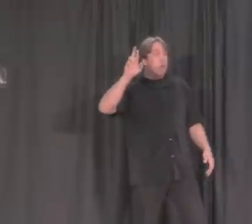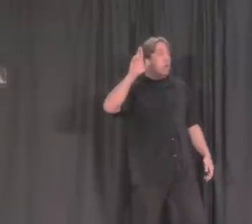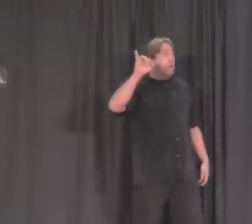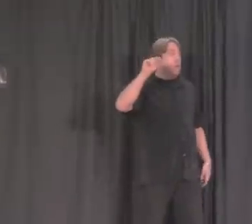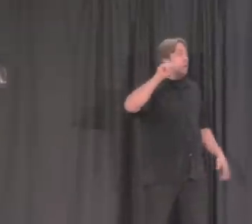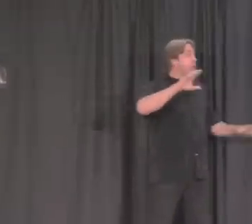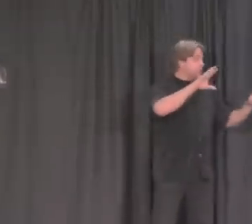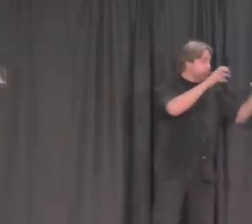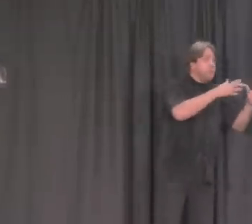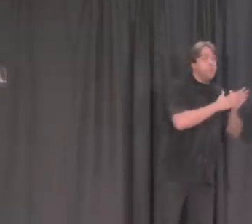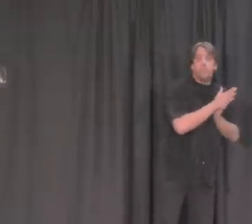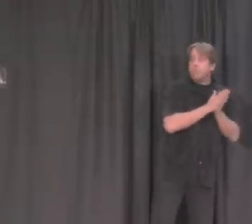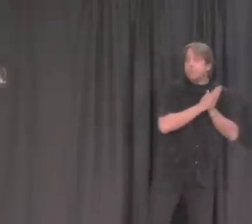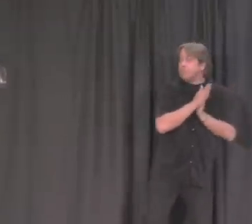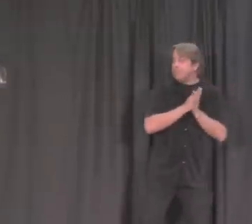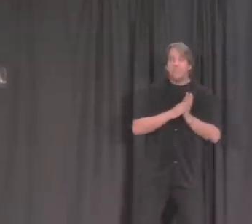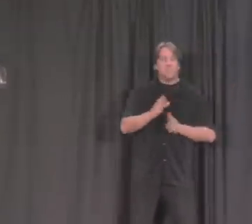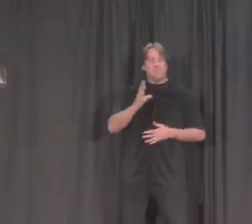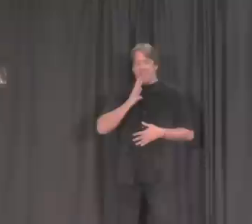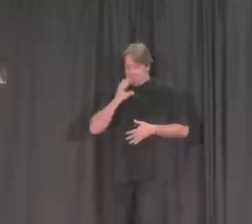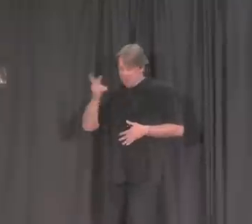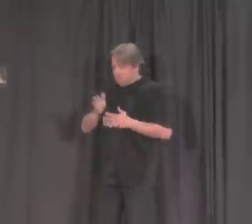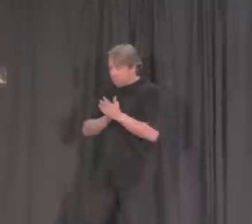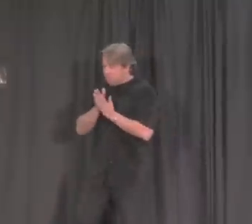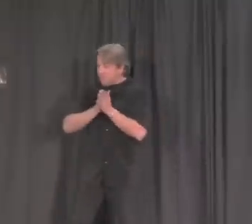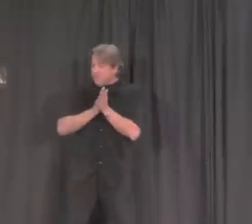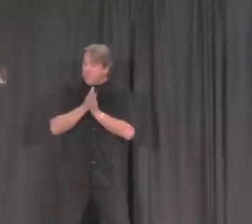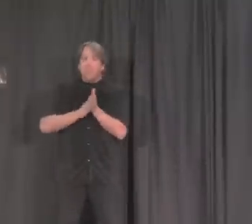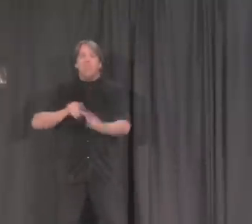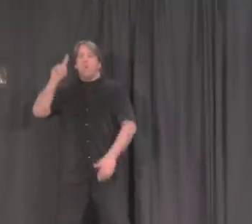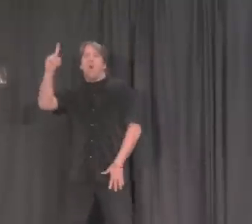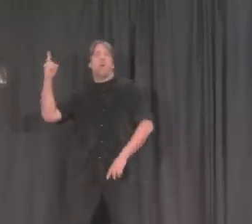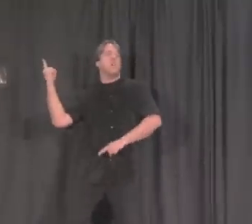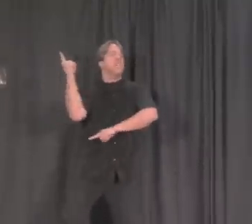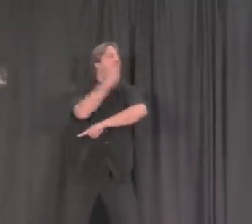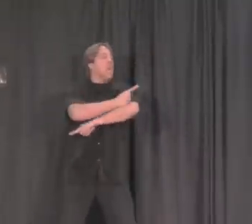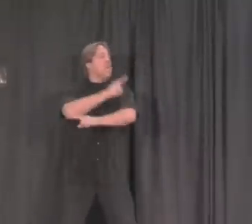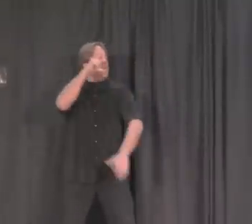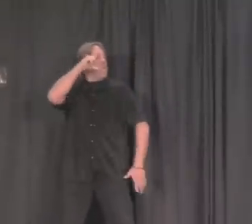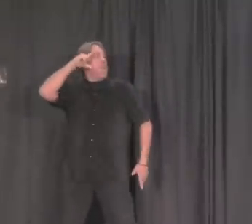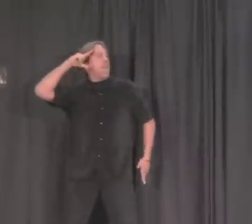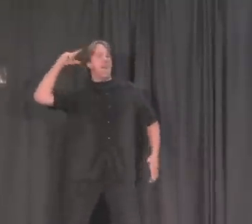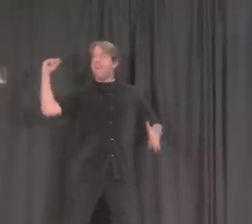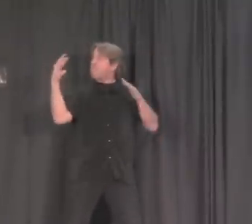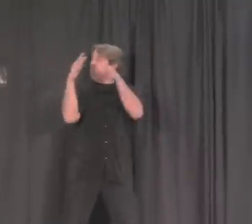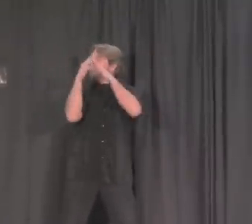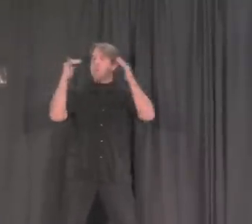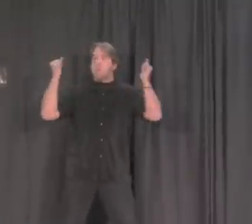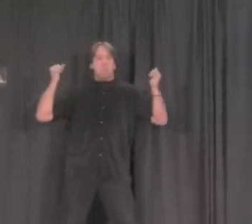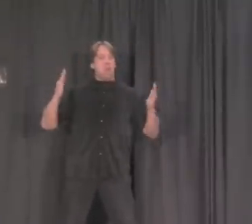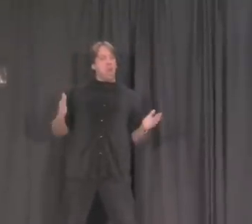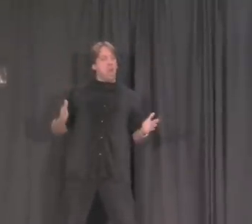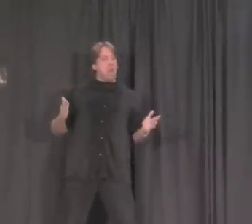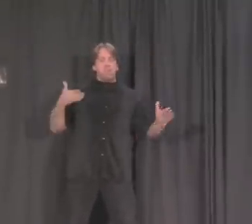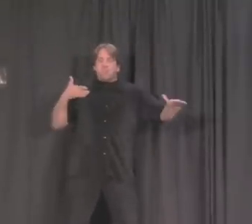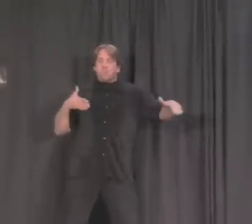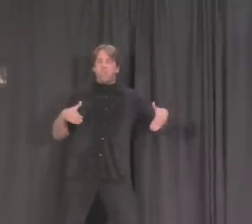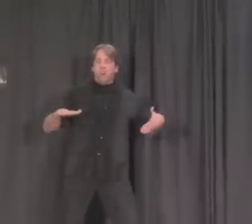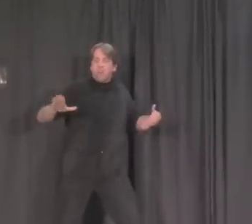to RIT and TID? Okay, there's a group of you over there. Very well. One day, there was a Gallaudet football player.